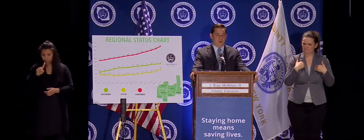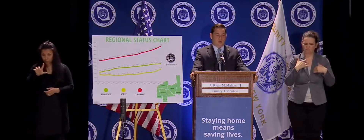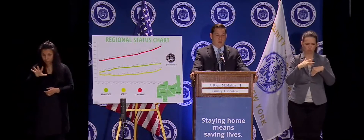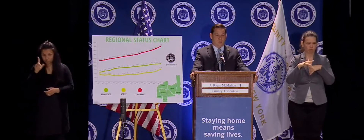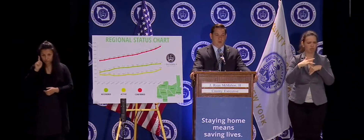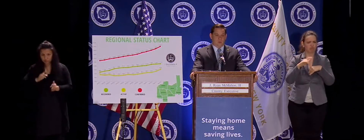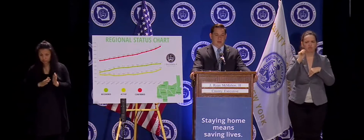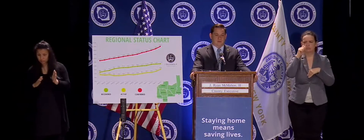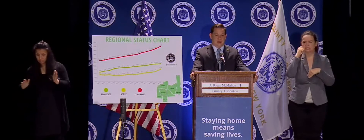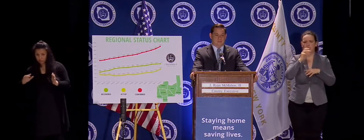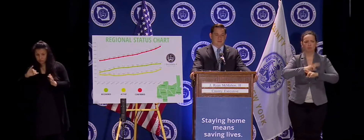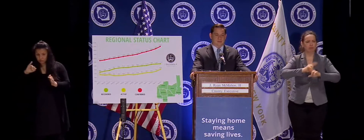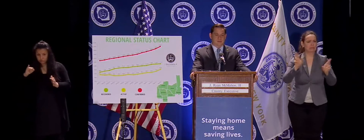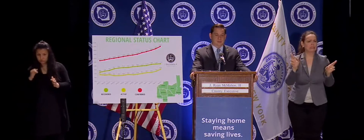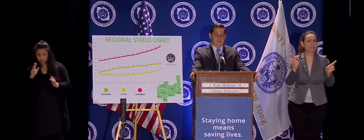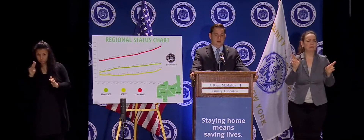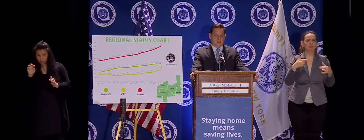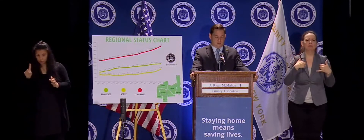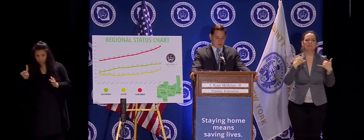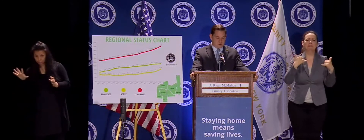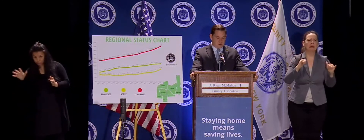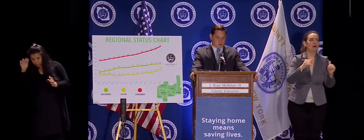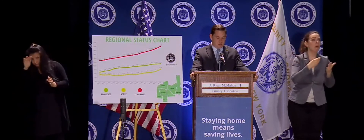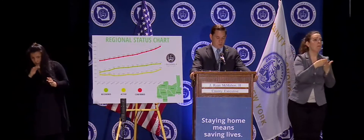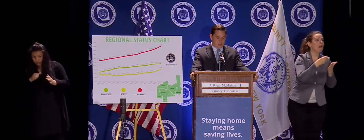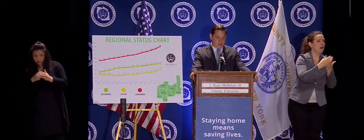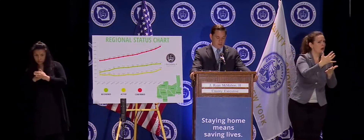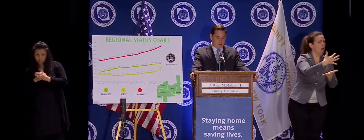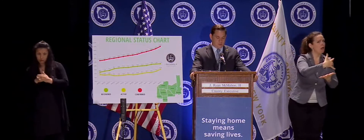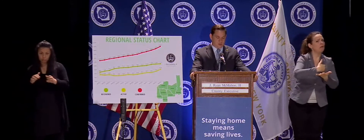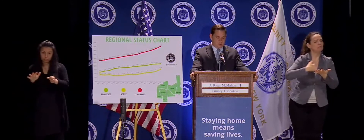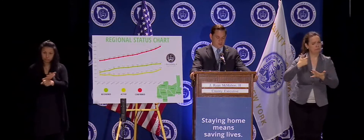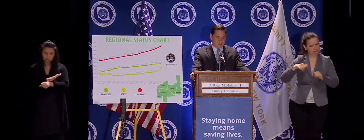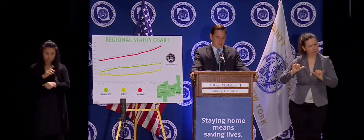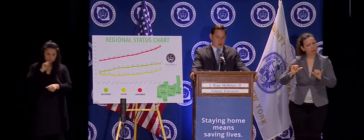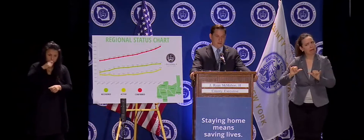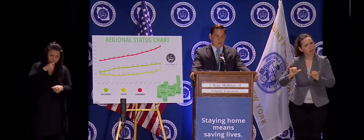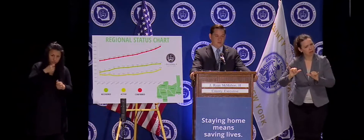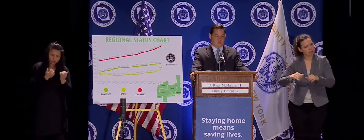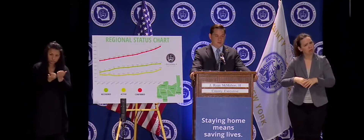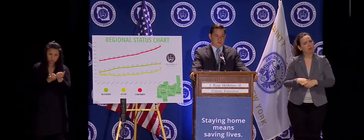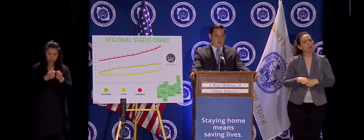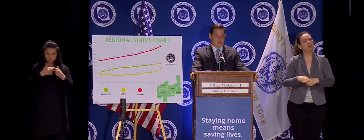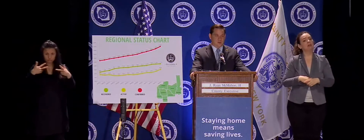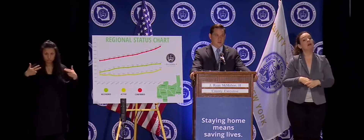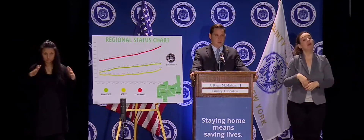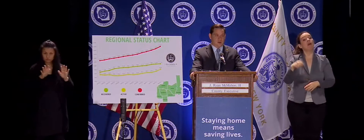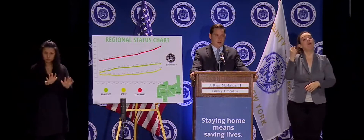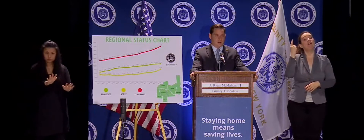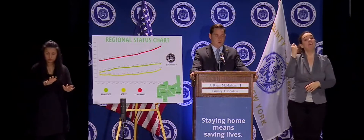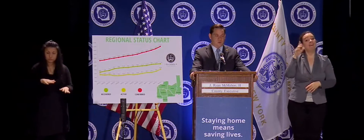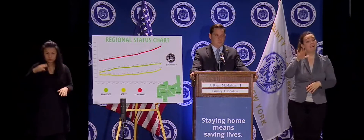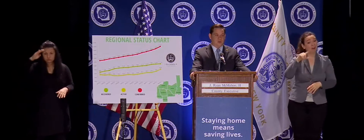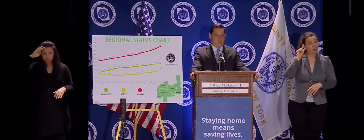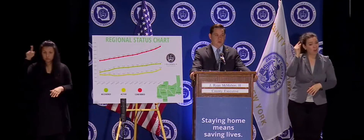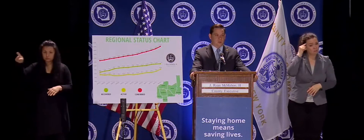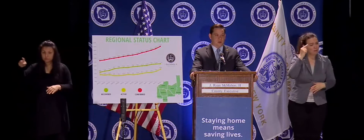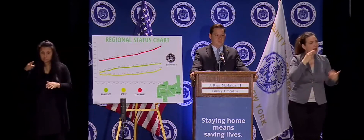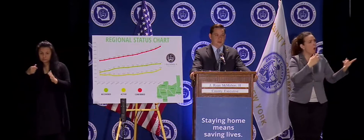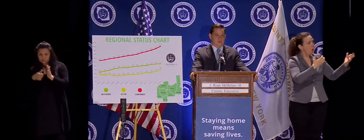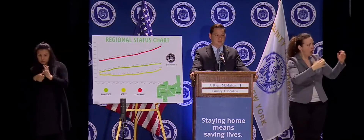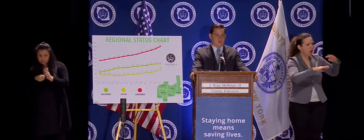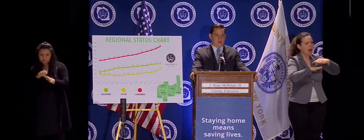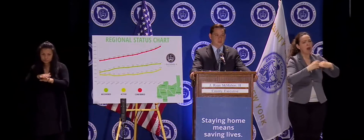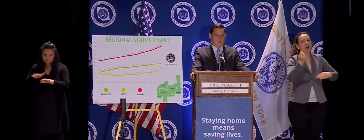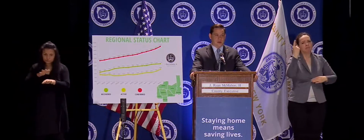procure when we have lapses. But certainly we understand why the governor wants to do it. We've been doing